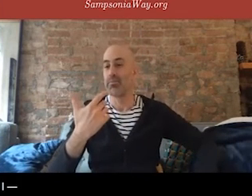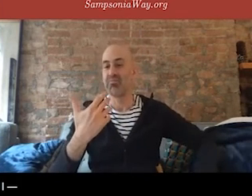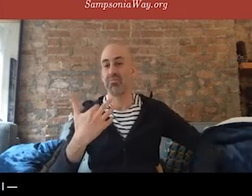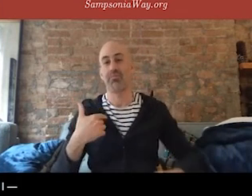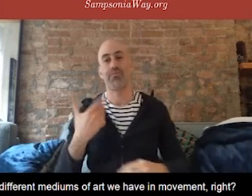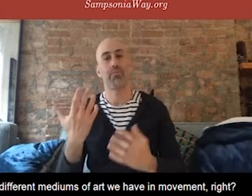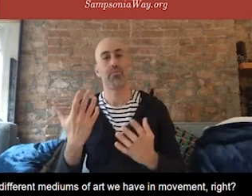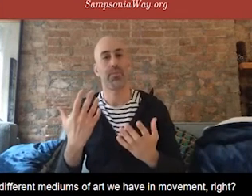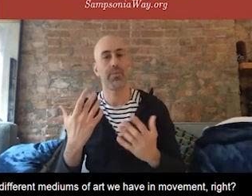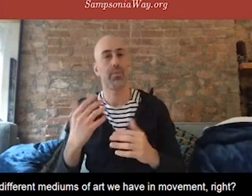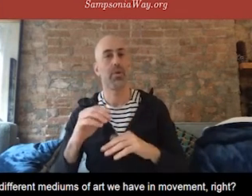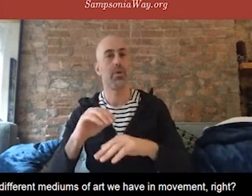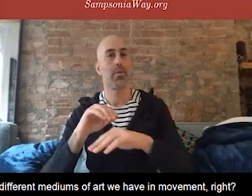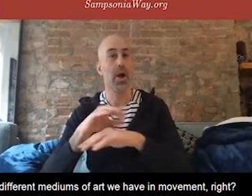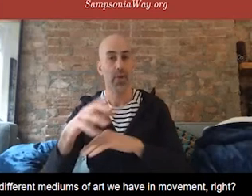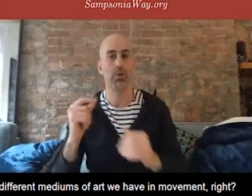Well, yeah. And